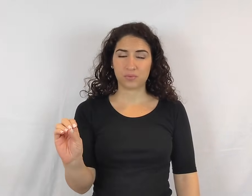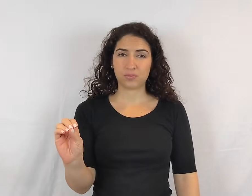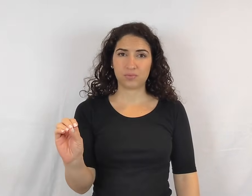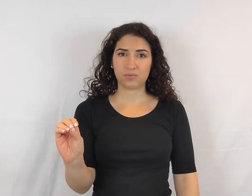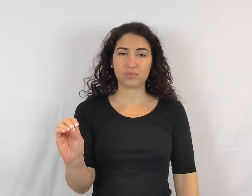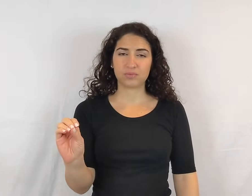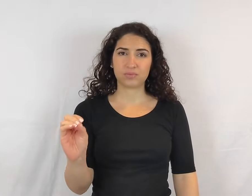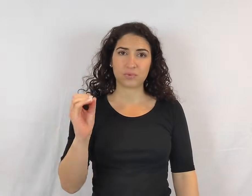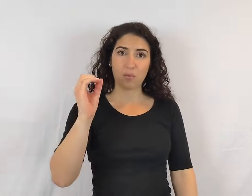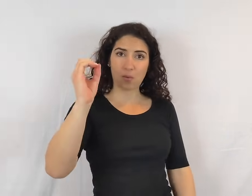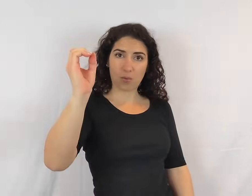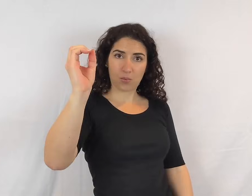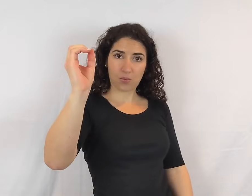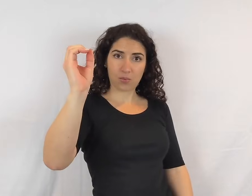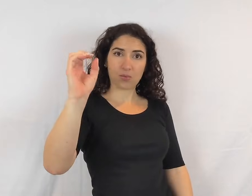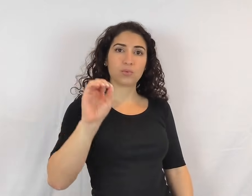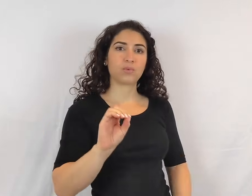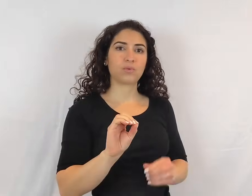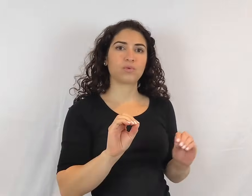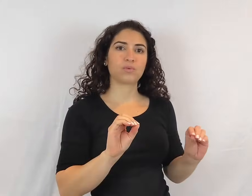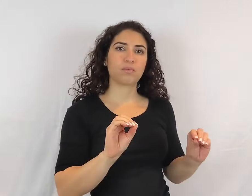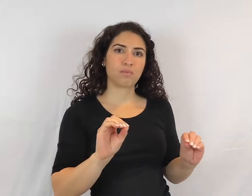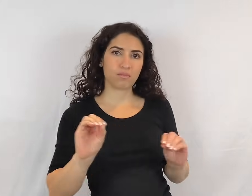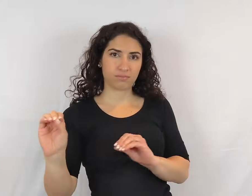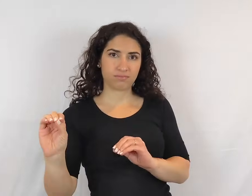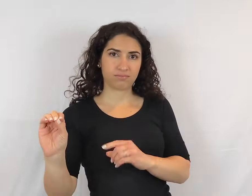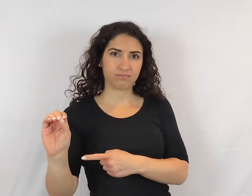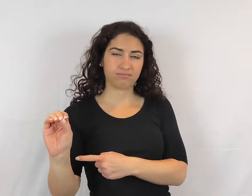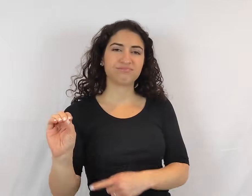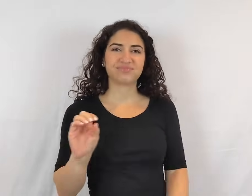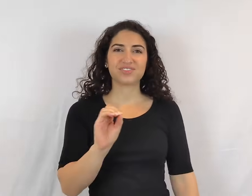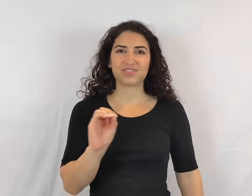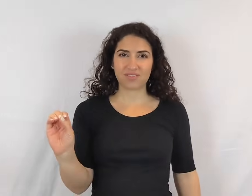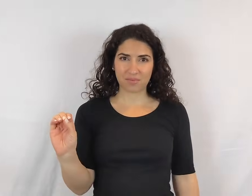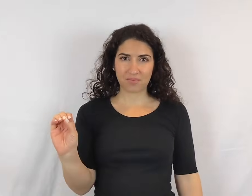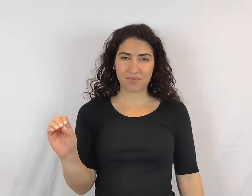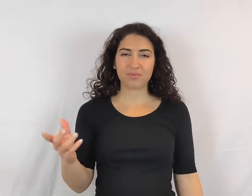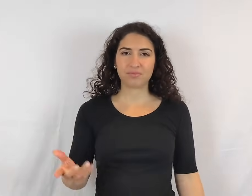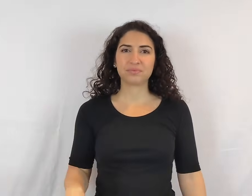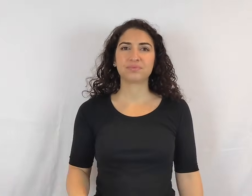2000. That O slides. 2000.